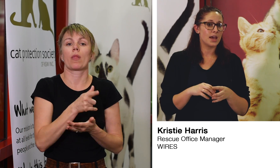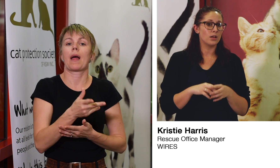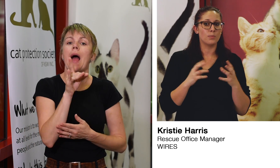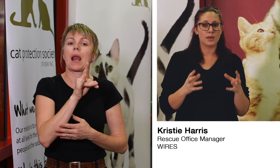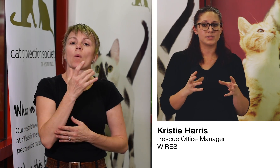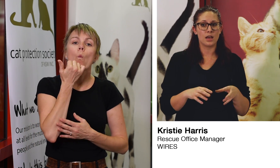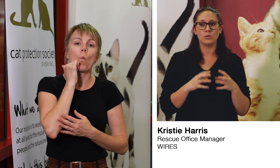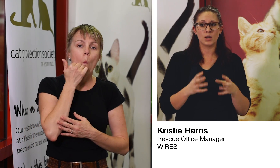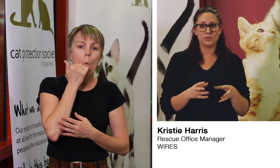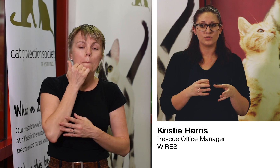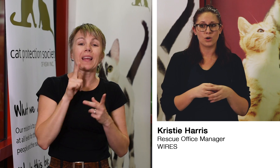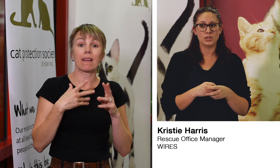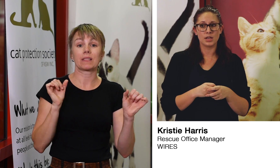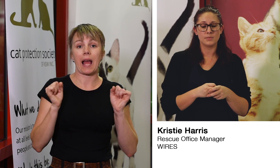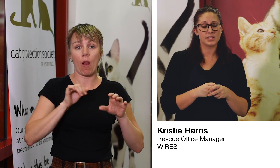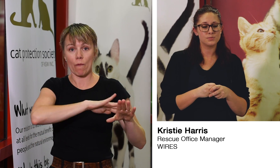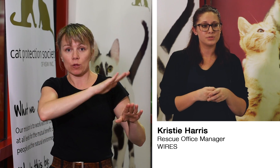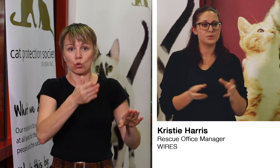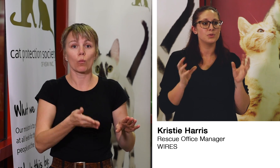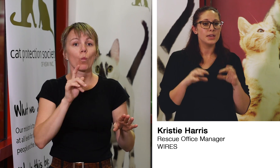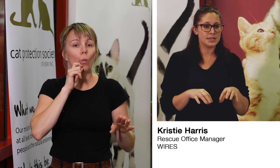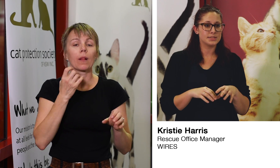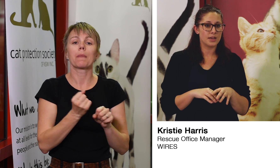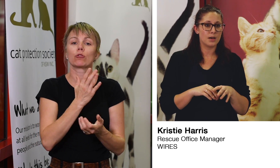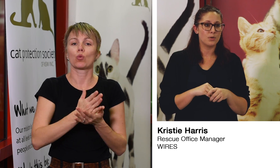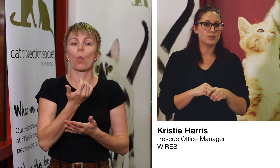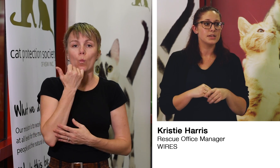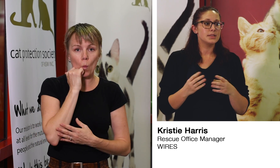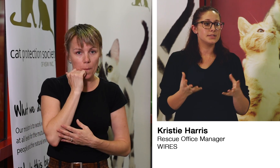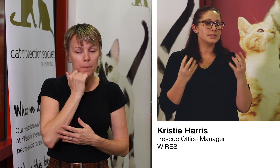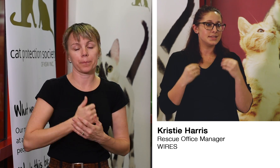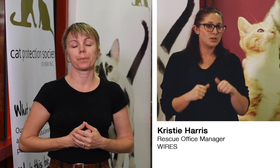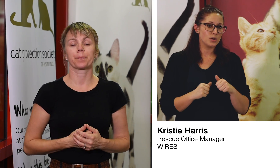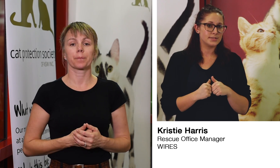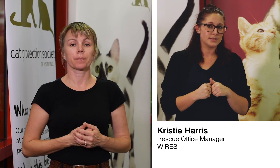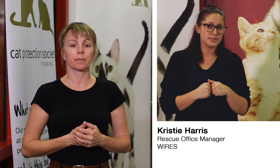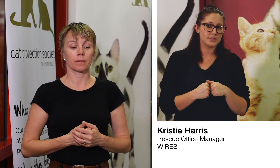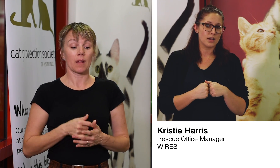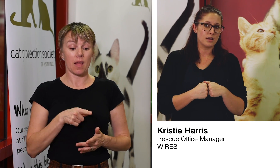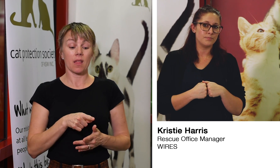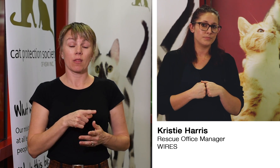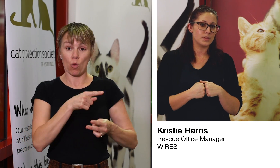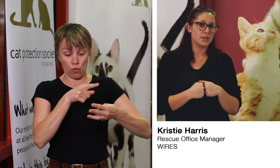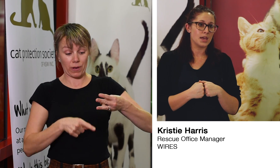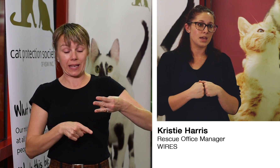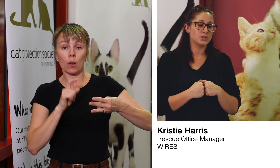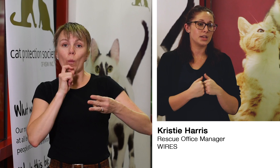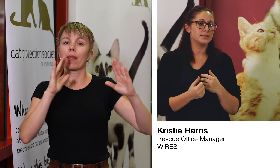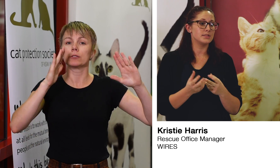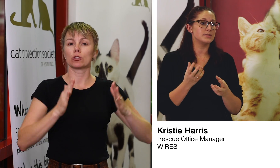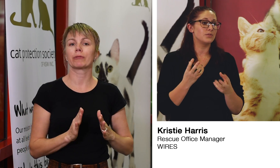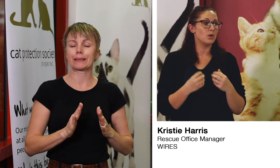a towel or paper towel or whatever you've got accessible to you inside that box. This decreases